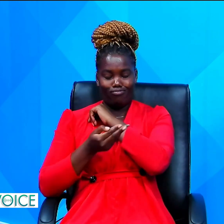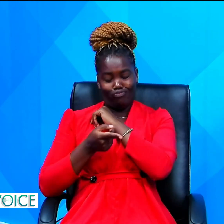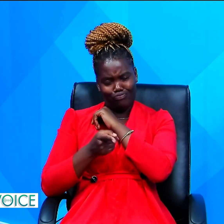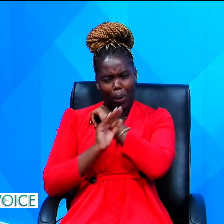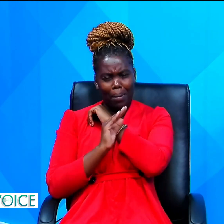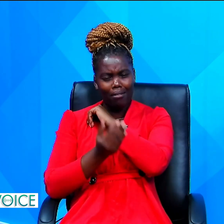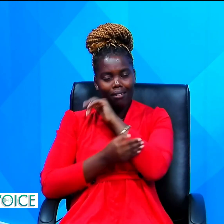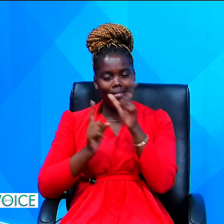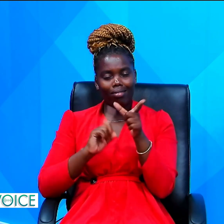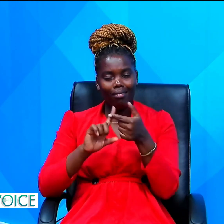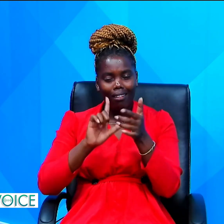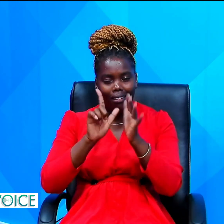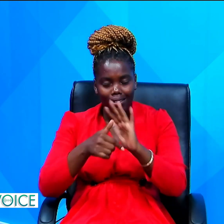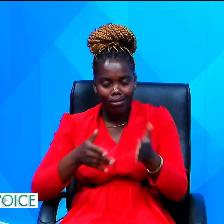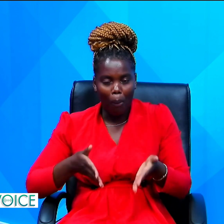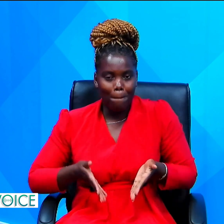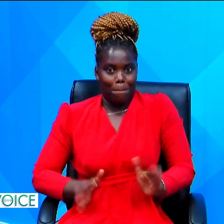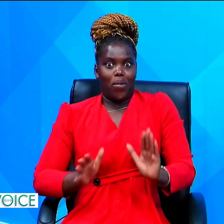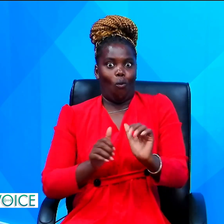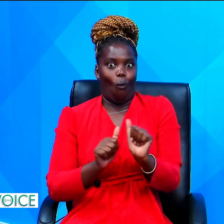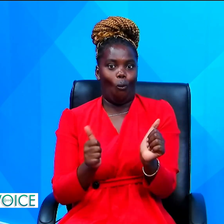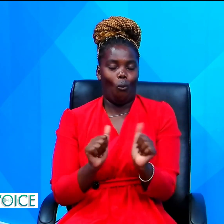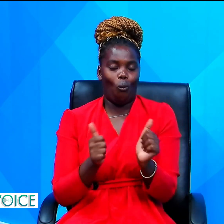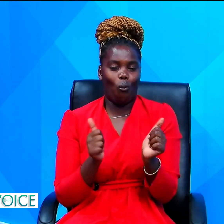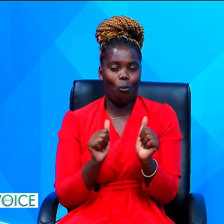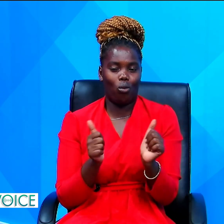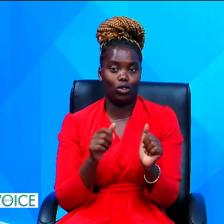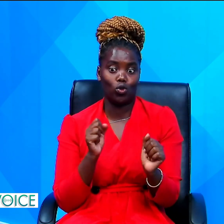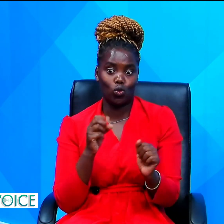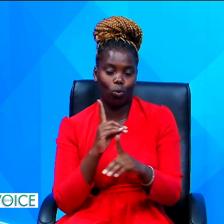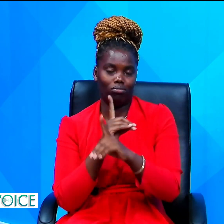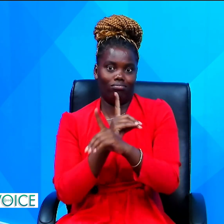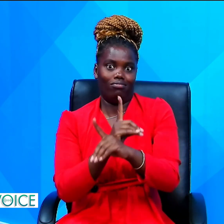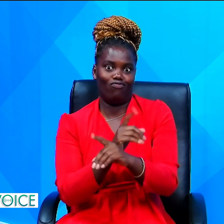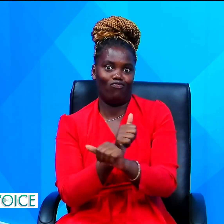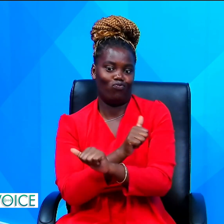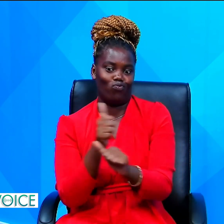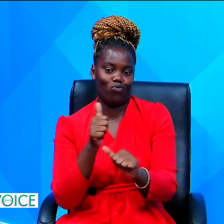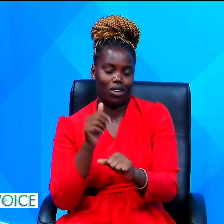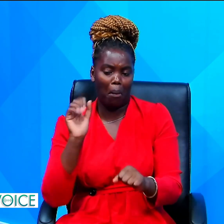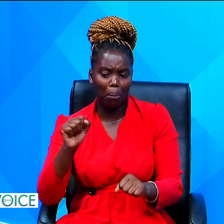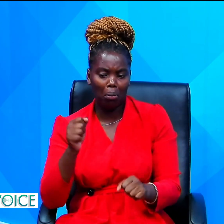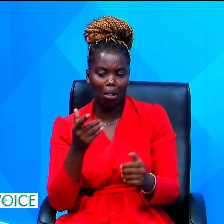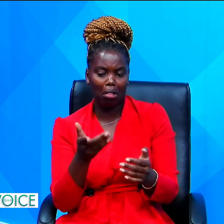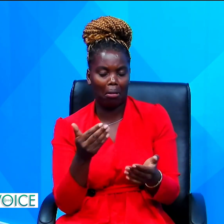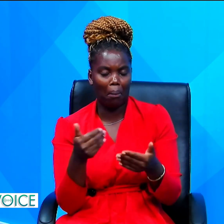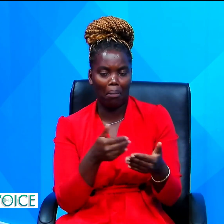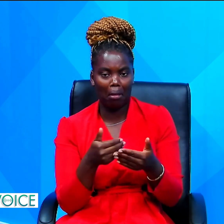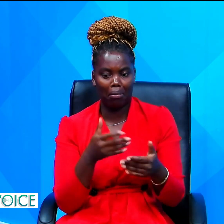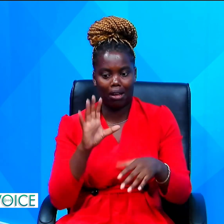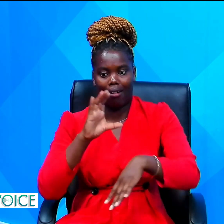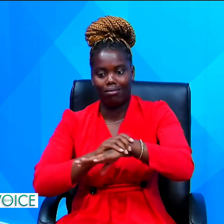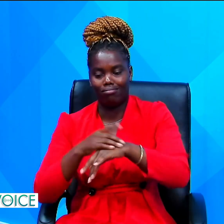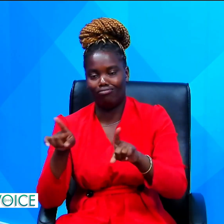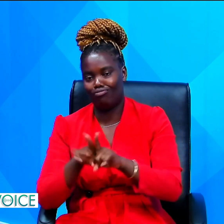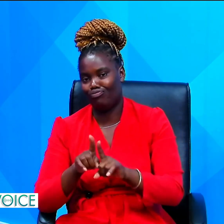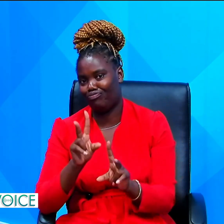are pregnant, you can defend or protect yourself from getting hepatitis, and also